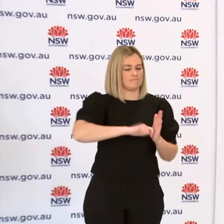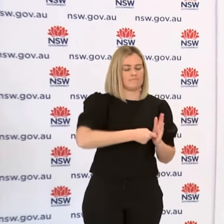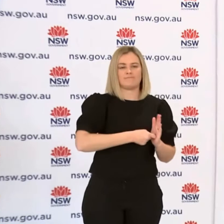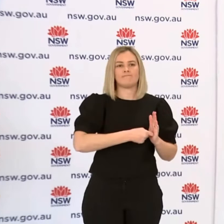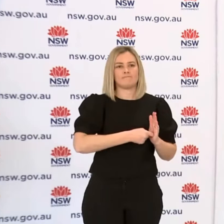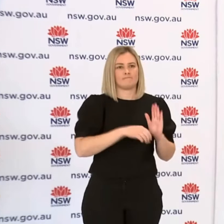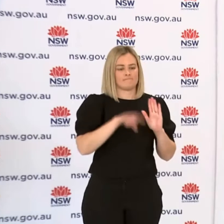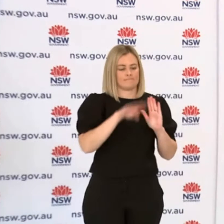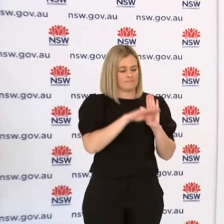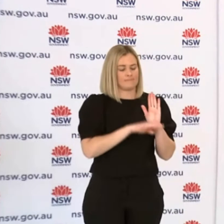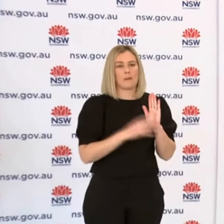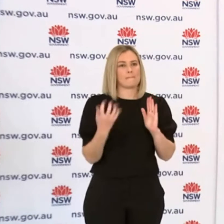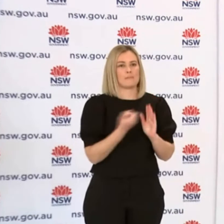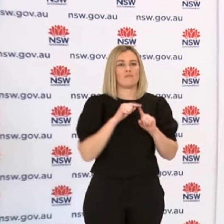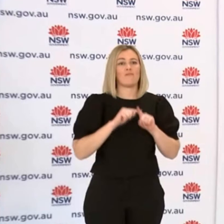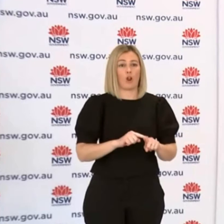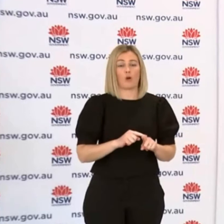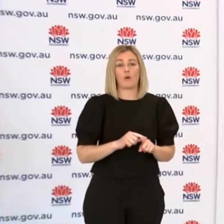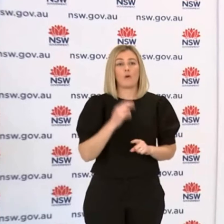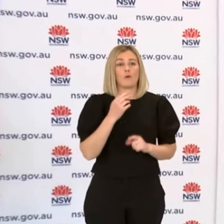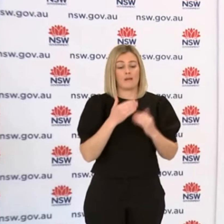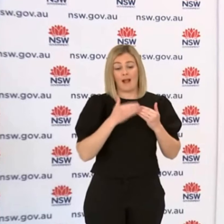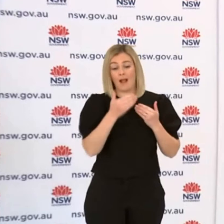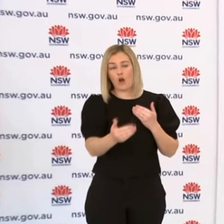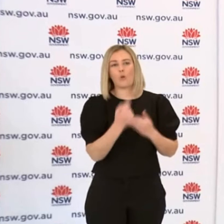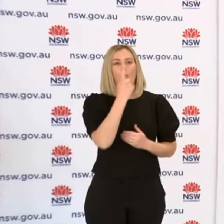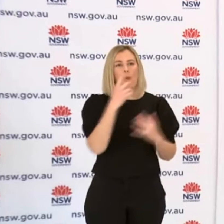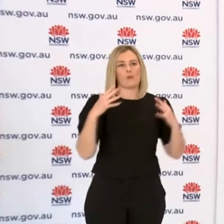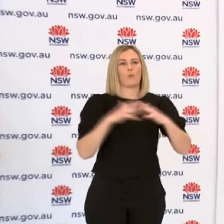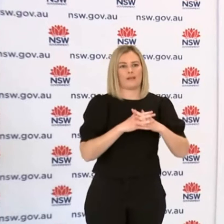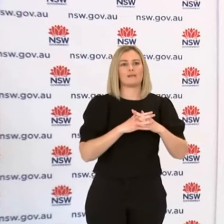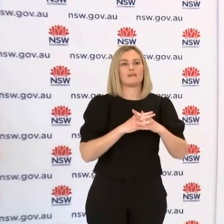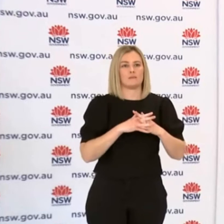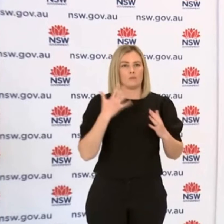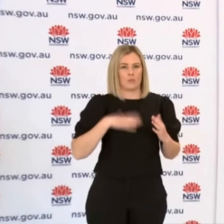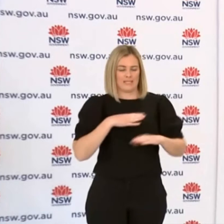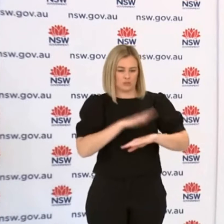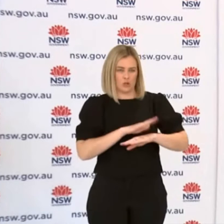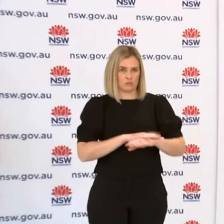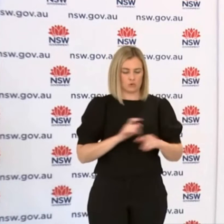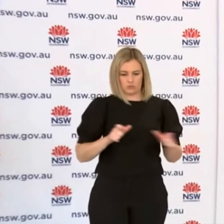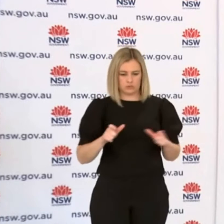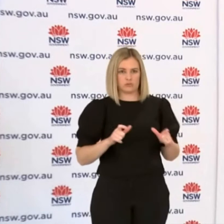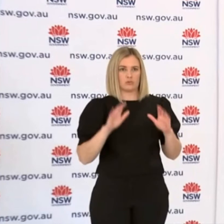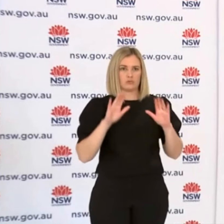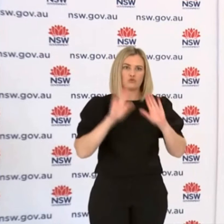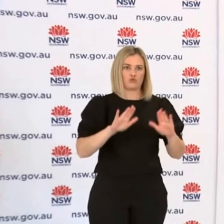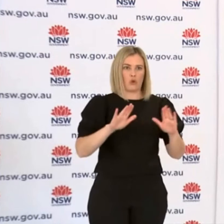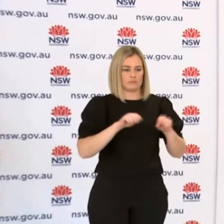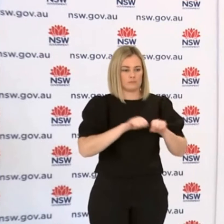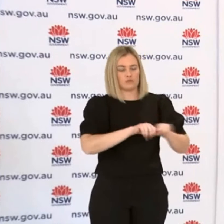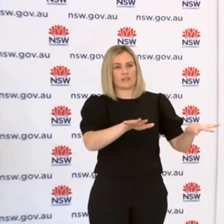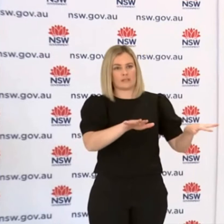for 1 week to allow the health team to get a handle on what other cases might have been transmitted as a result of